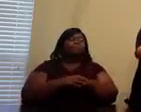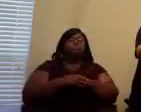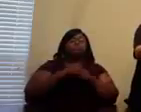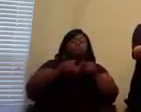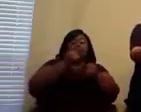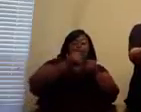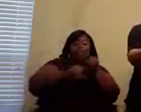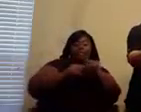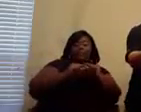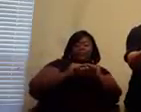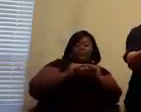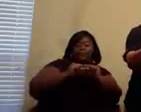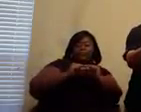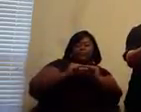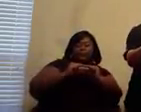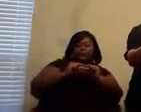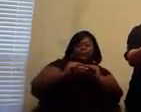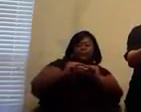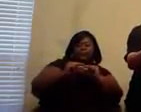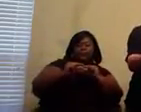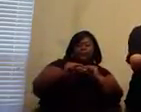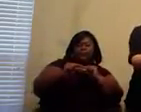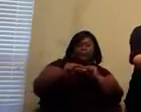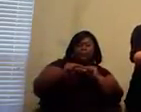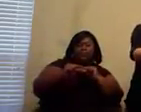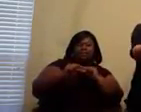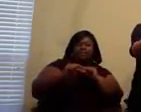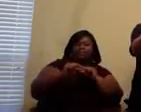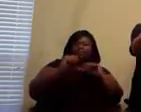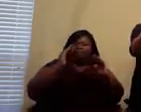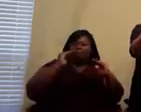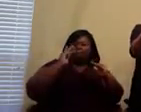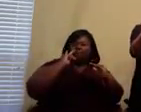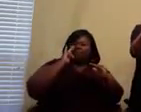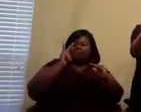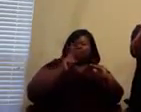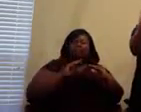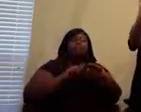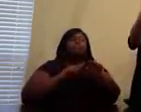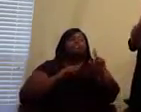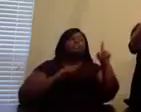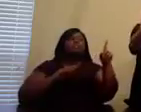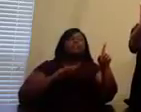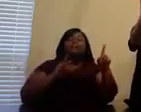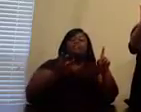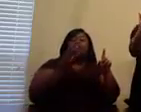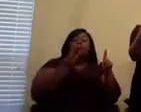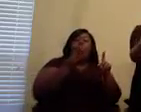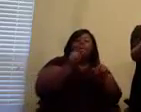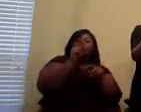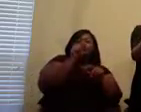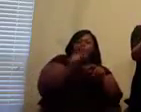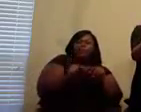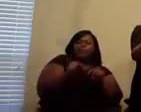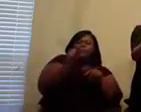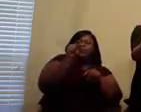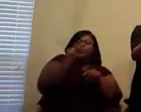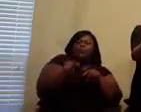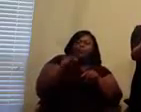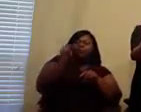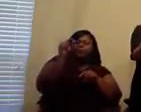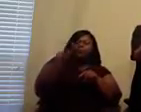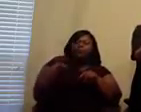Now, our last layer, I'm not sure if you can see, but it has four lines, four